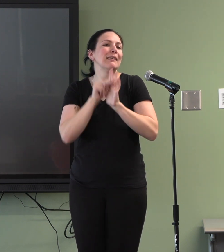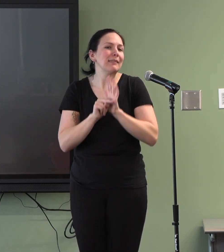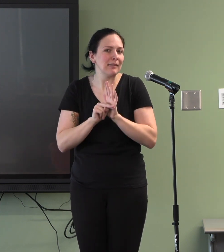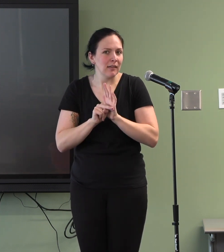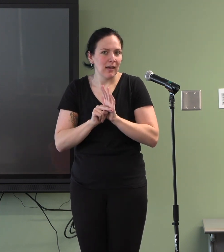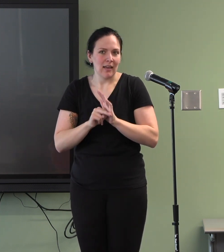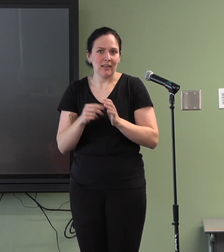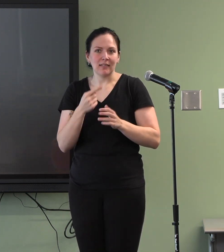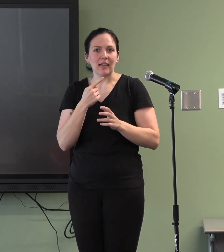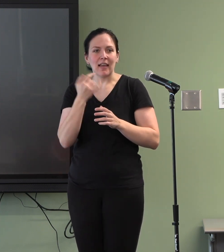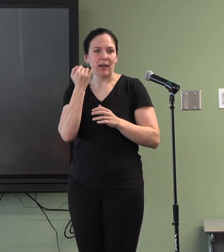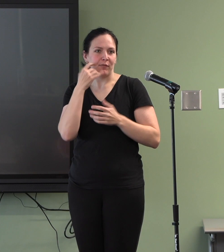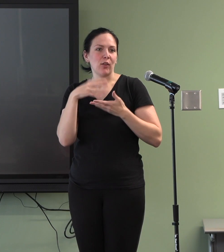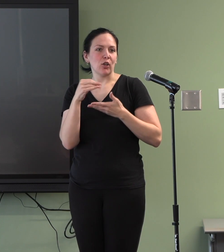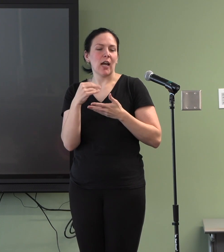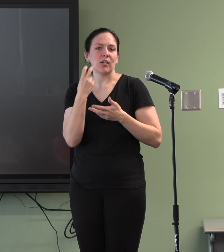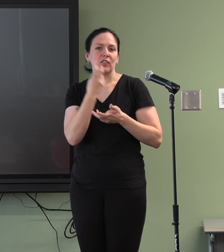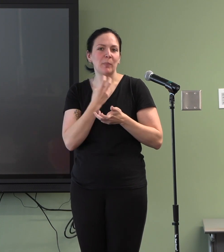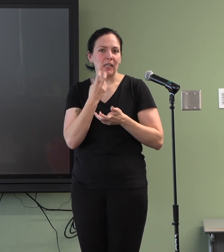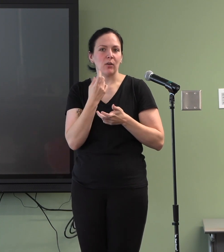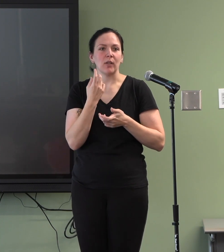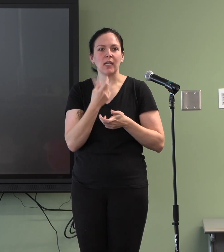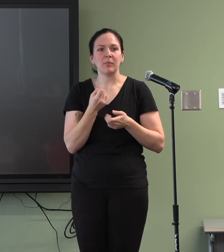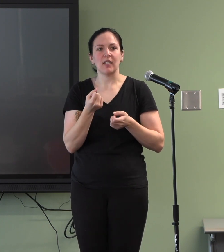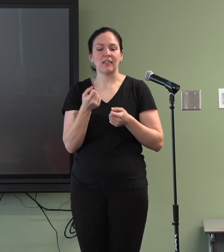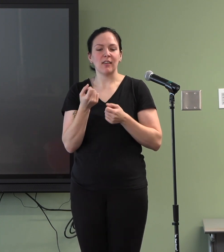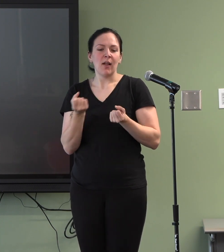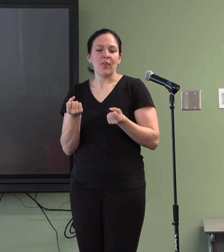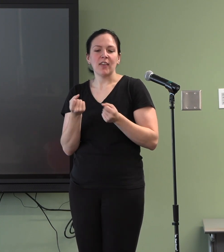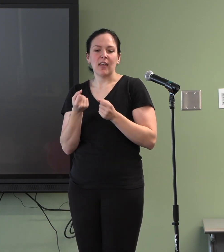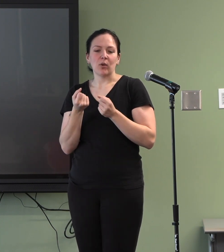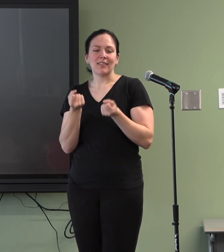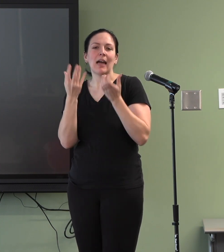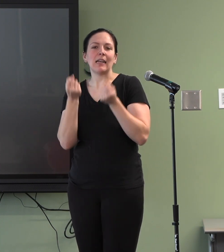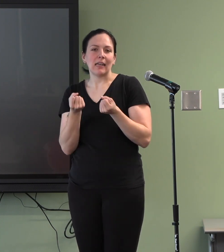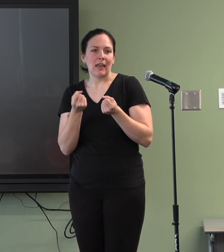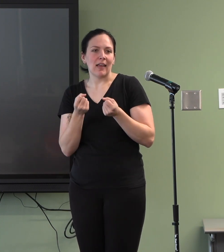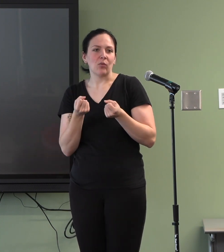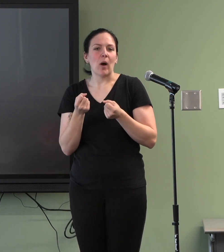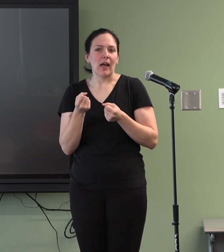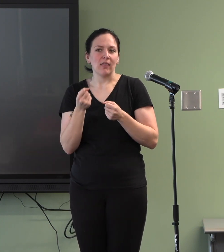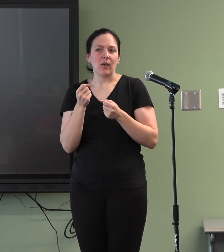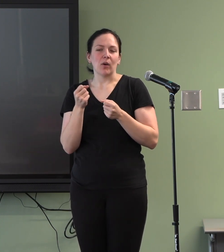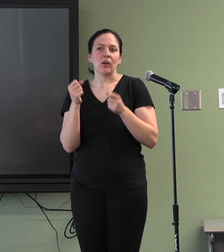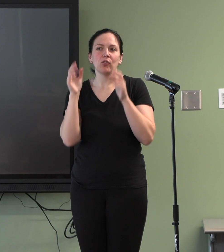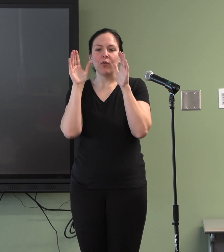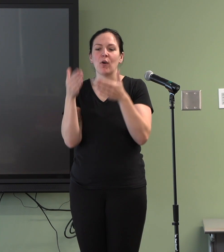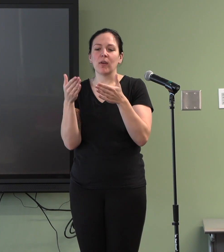deafness, and they said that if they learn how to speak, read lips, and it's that they were signing, and that's why they were so focused